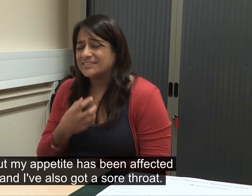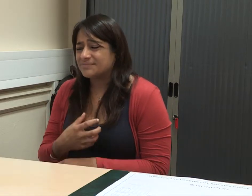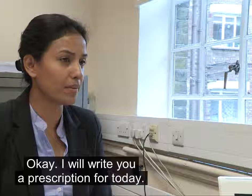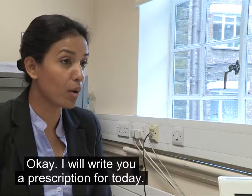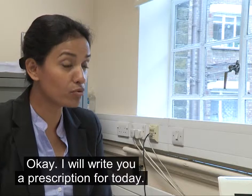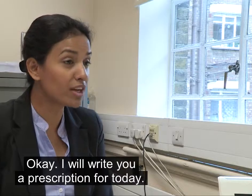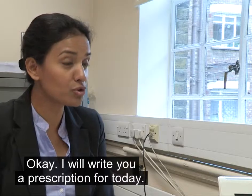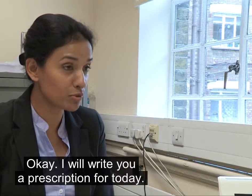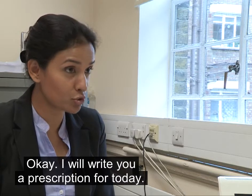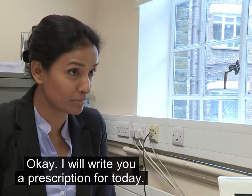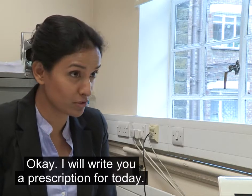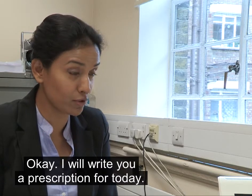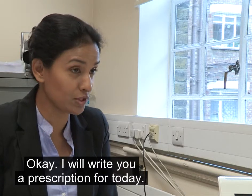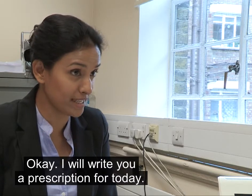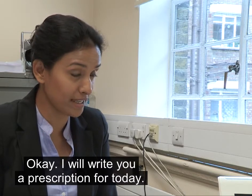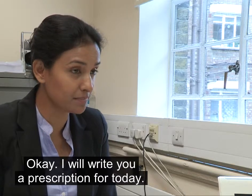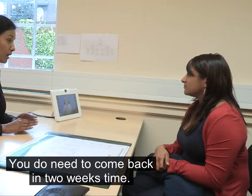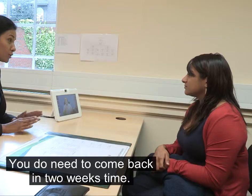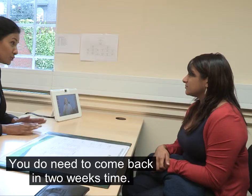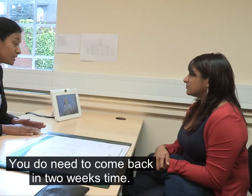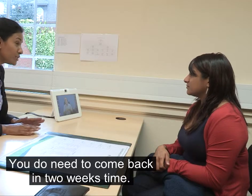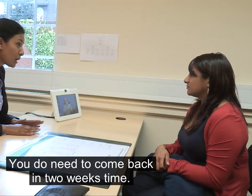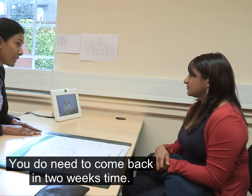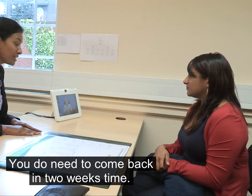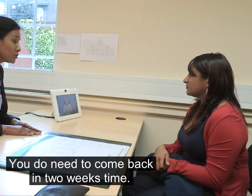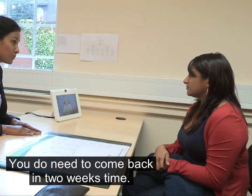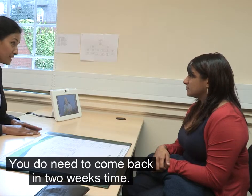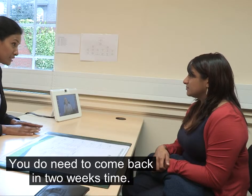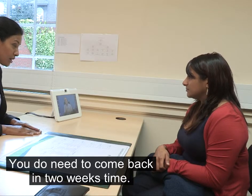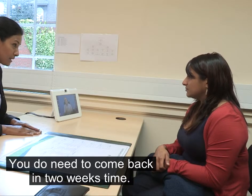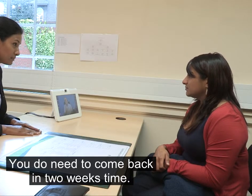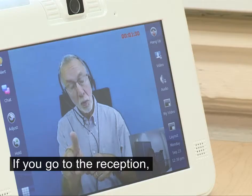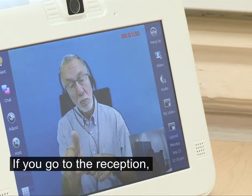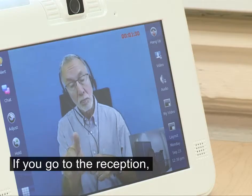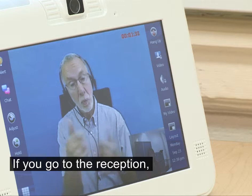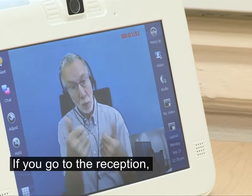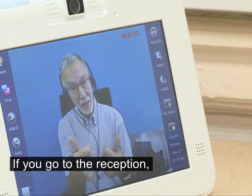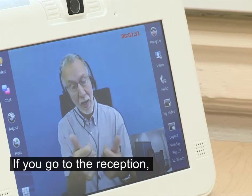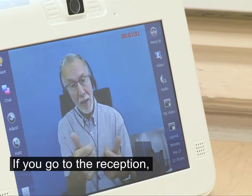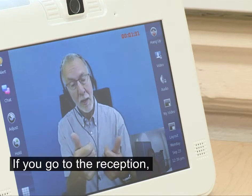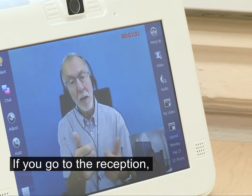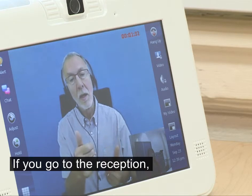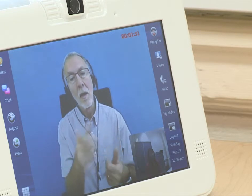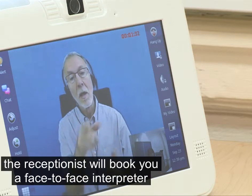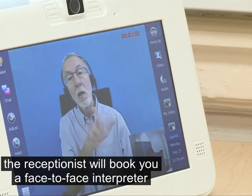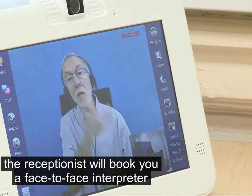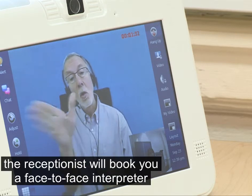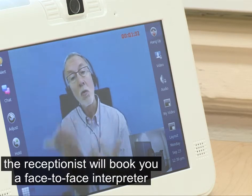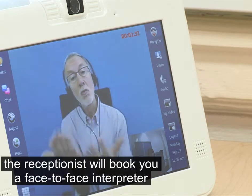Okay, I will write you a prescription for today. You do need to come back in 2 weeks' time. If you go to the receptionist will